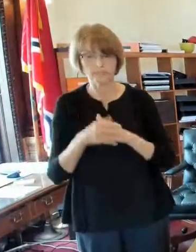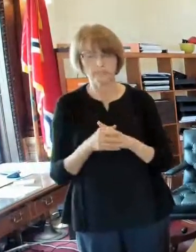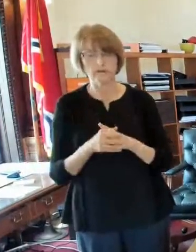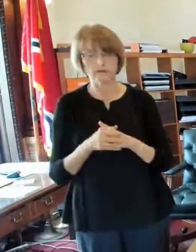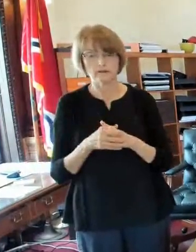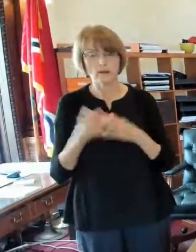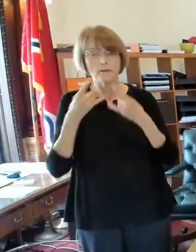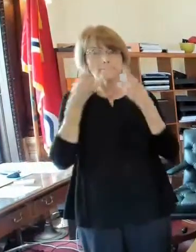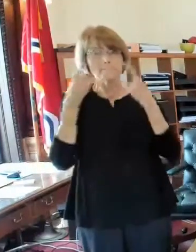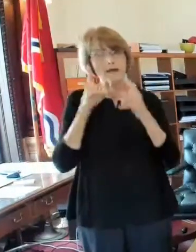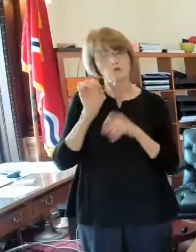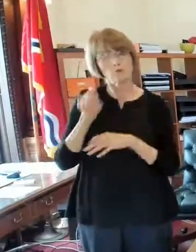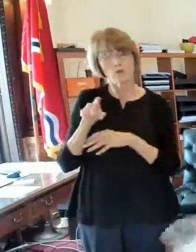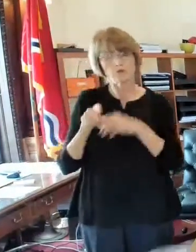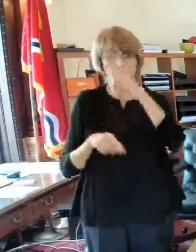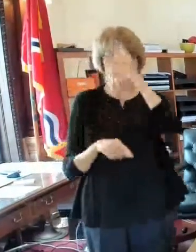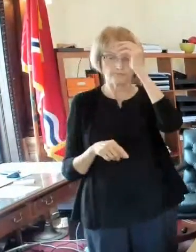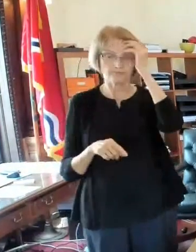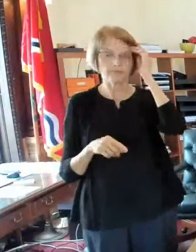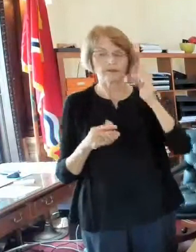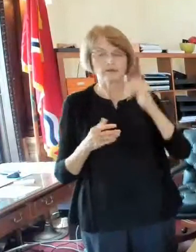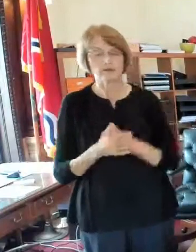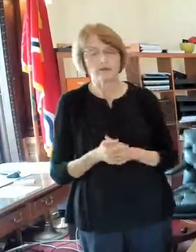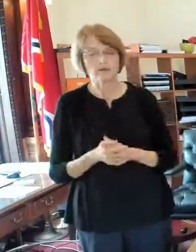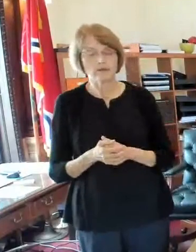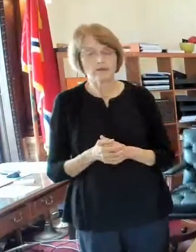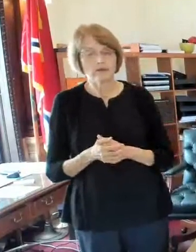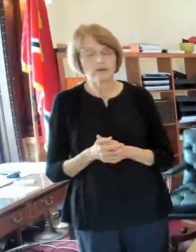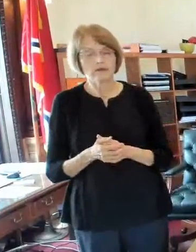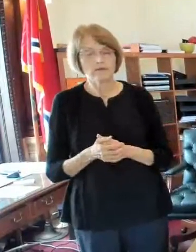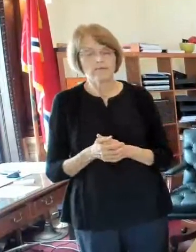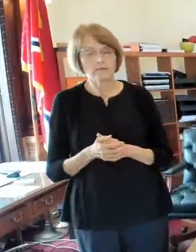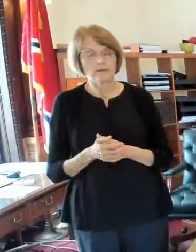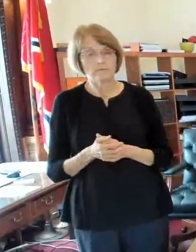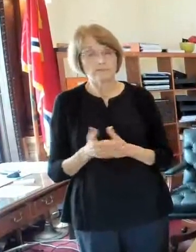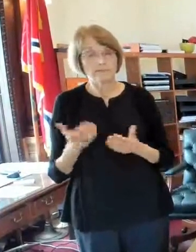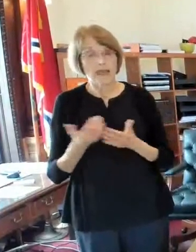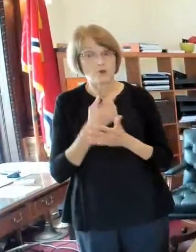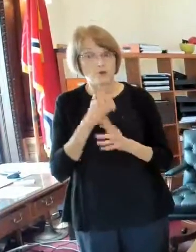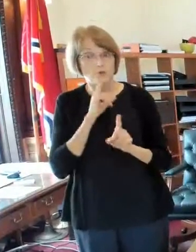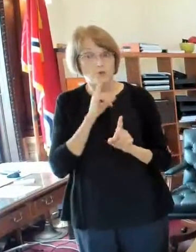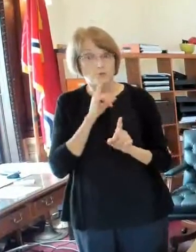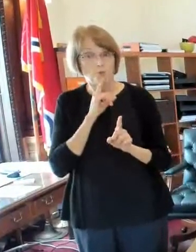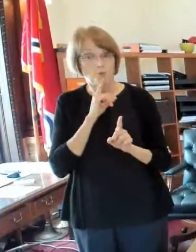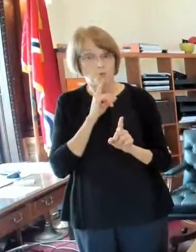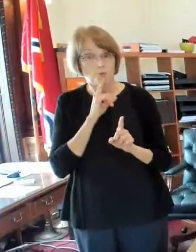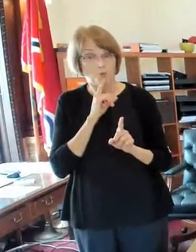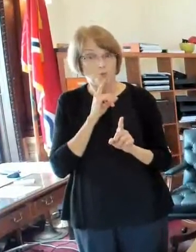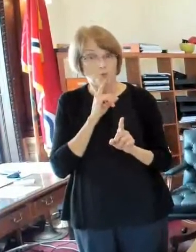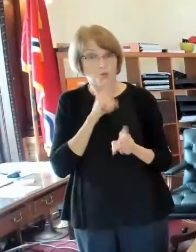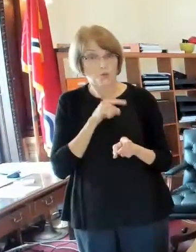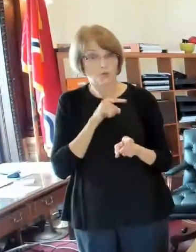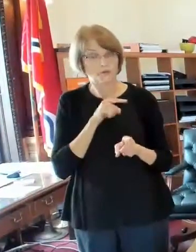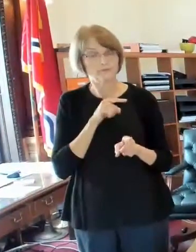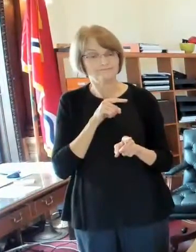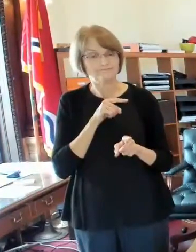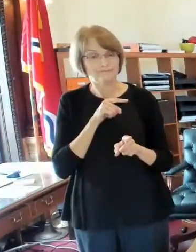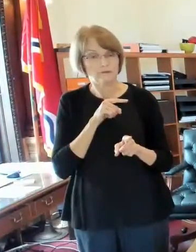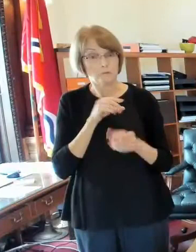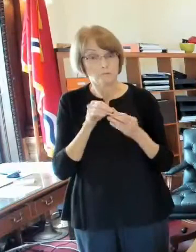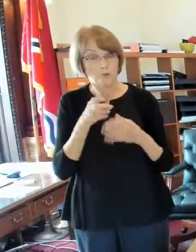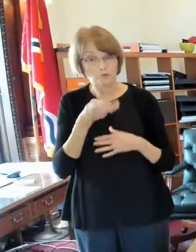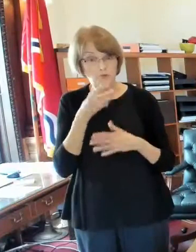about whether you think the new order indicates that the mask mandate in the region has not been as effective